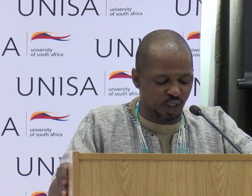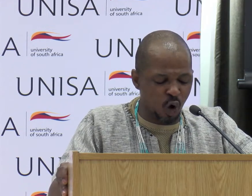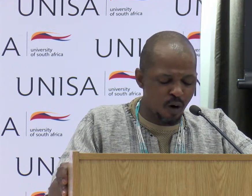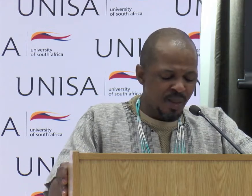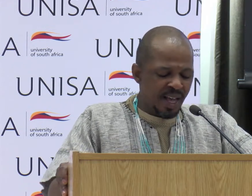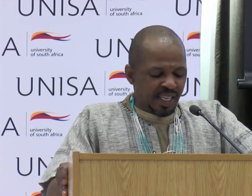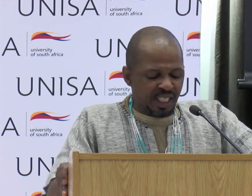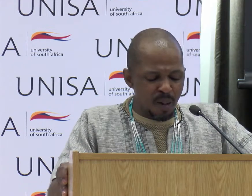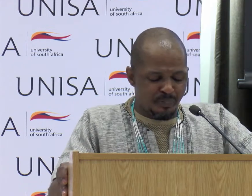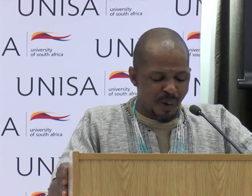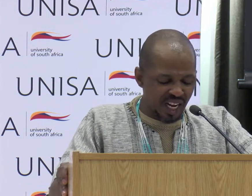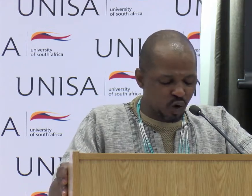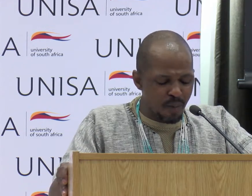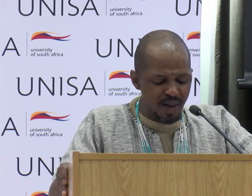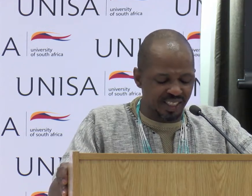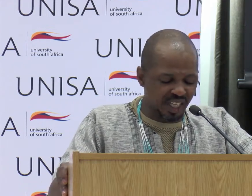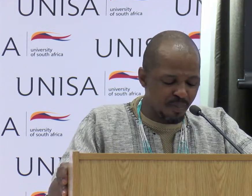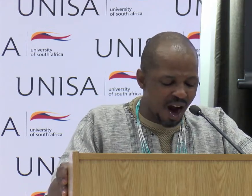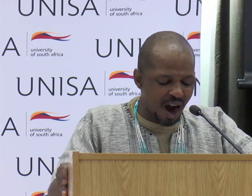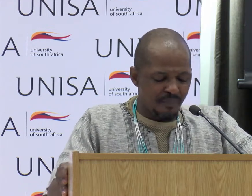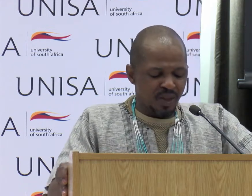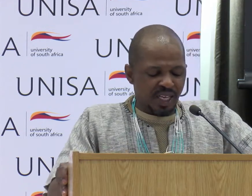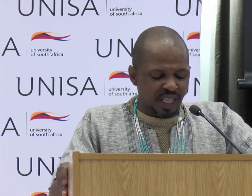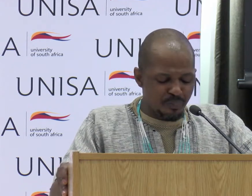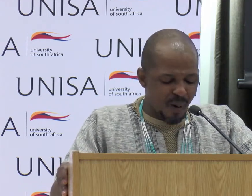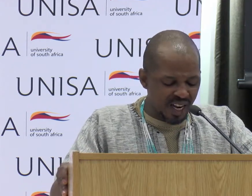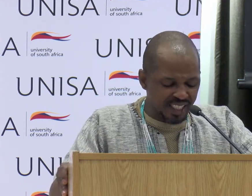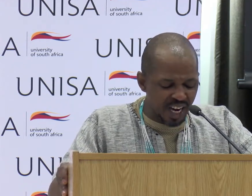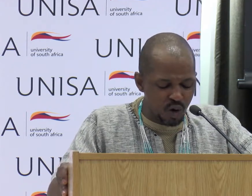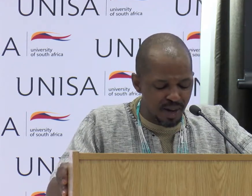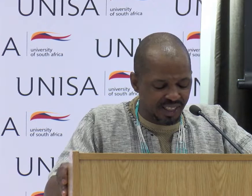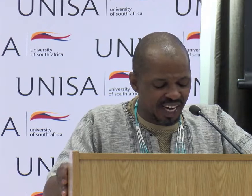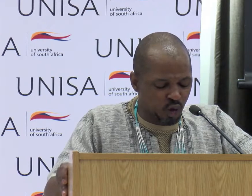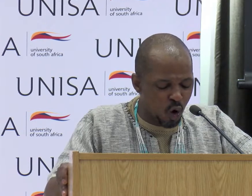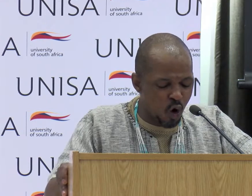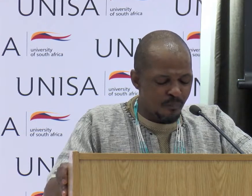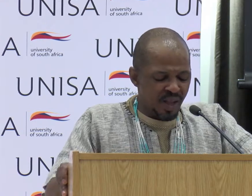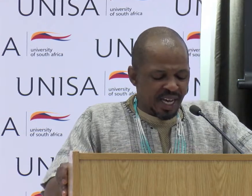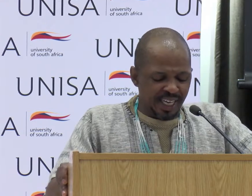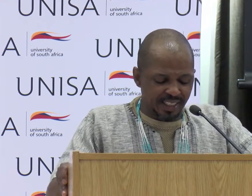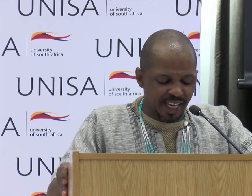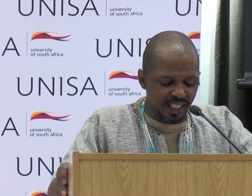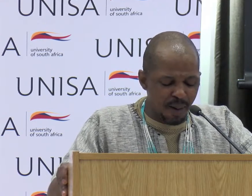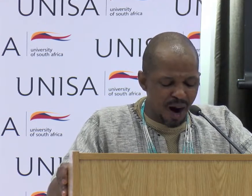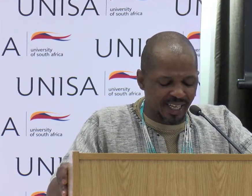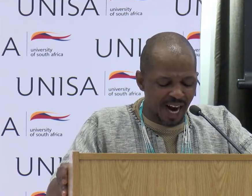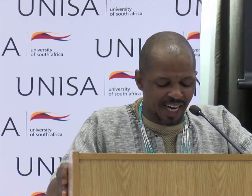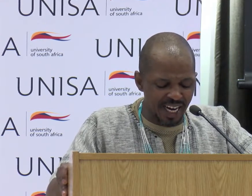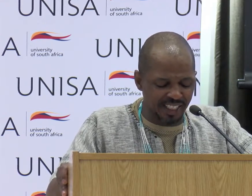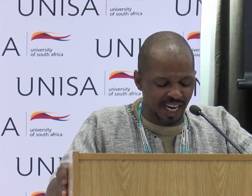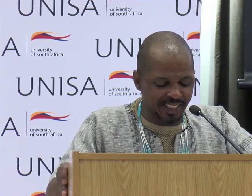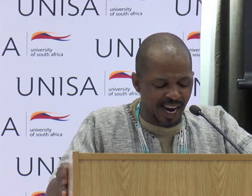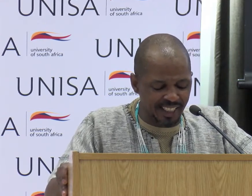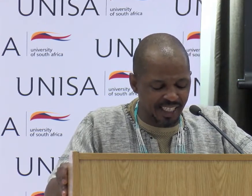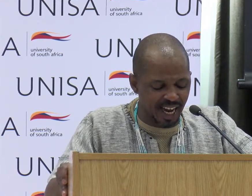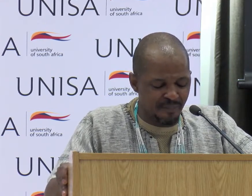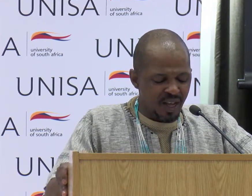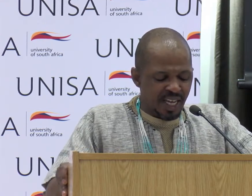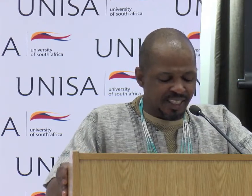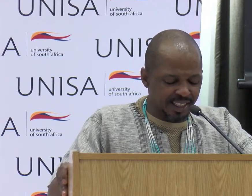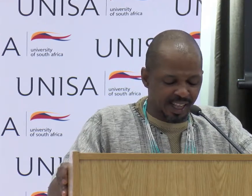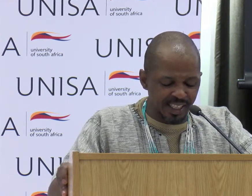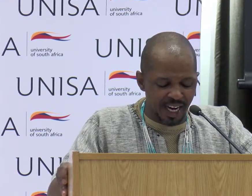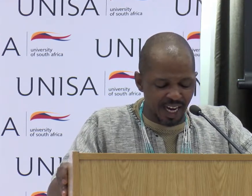ngeelwimi zethu, sibhale kwamintsiba, sibhale ngeelwimi zethu, sicinga amakhakha yade